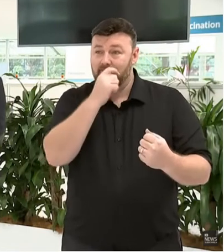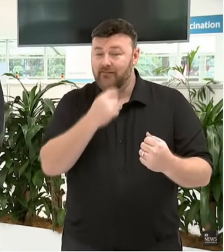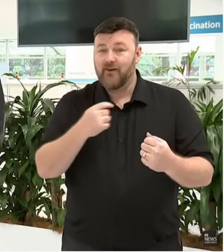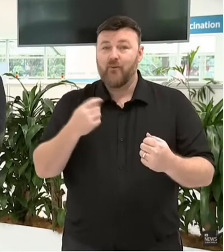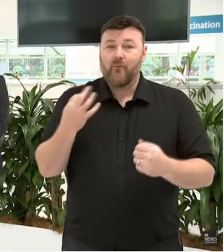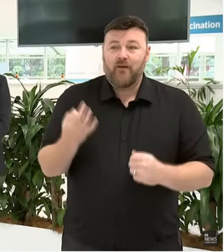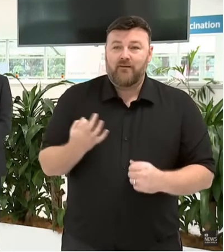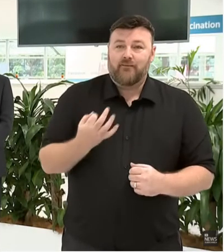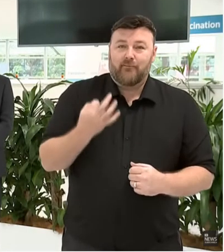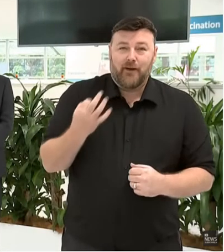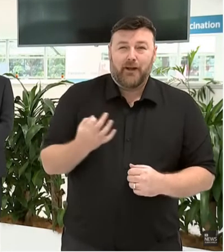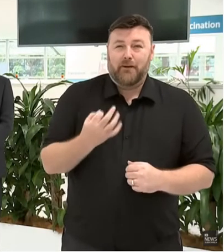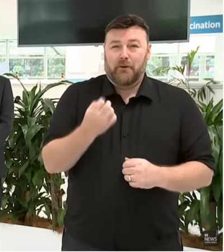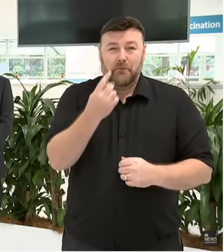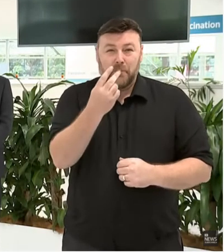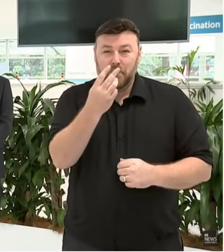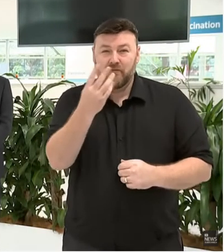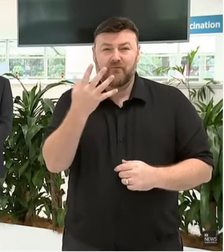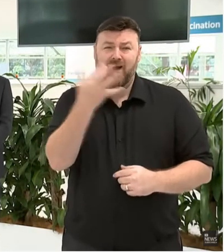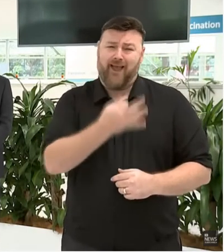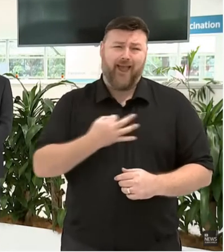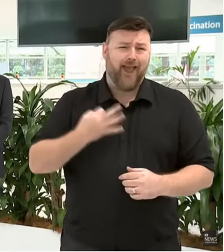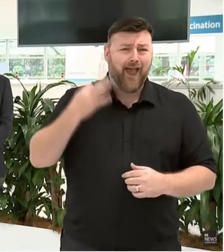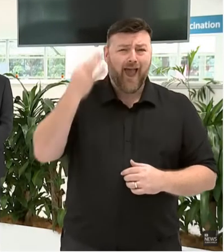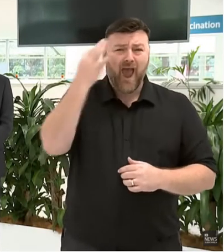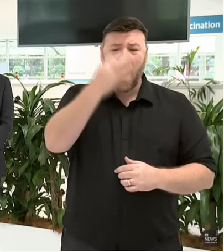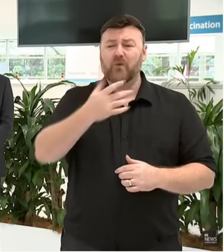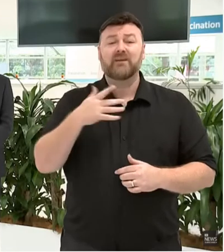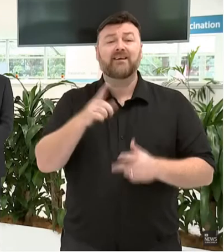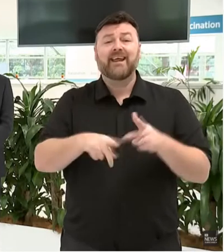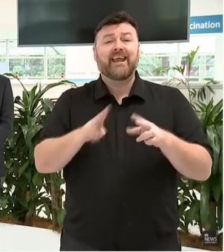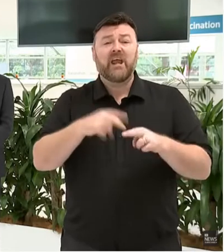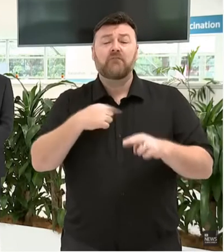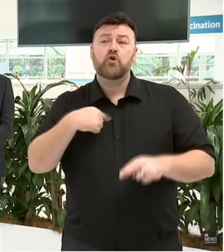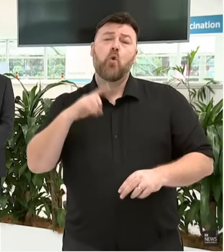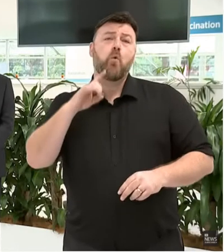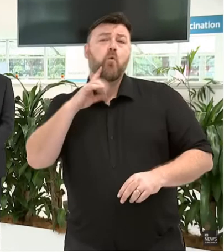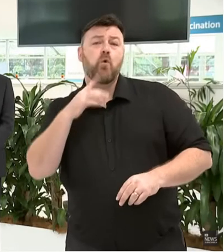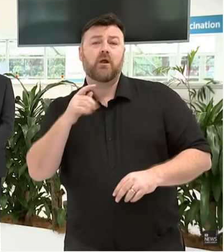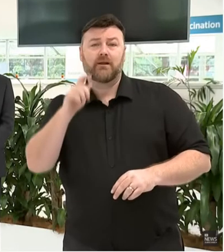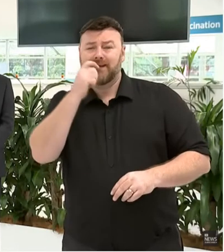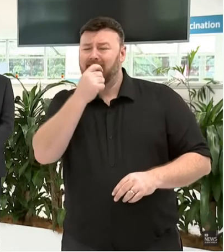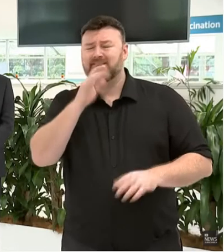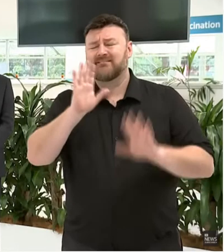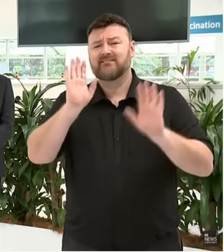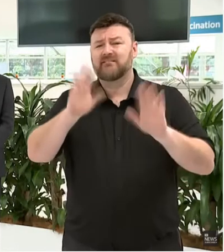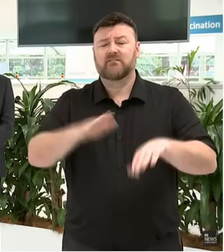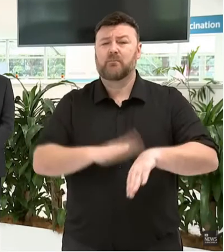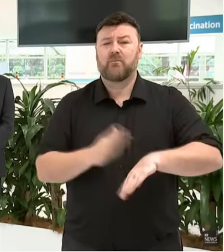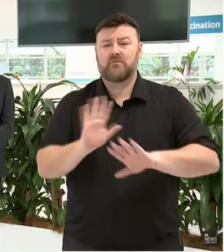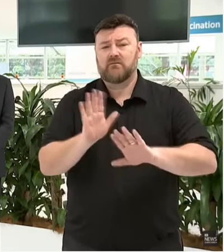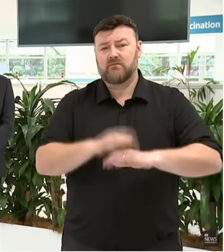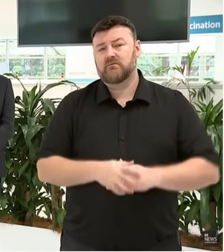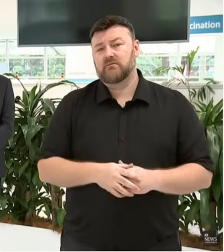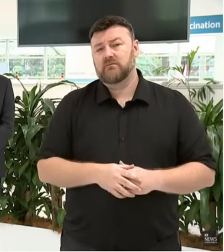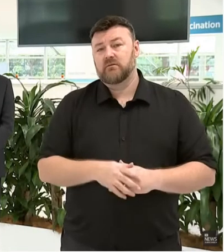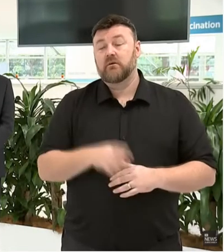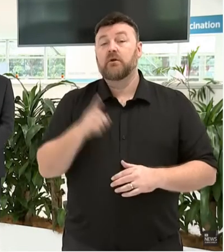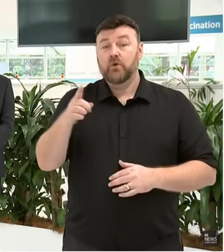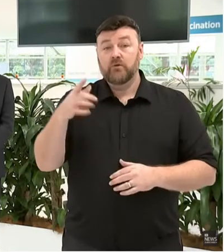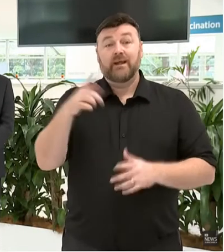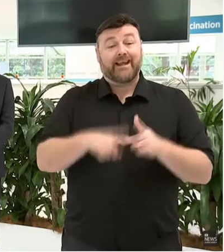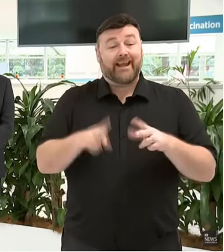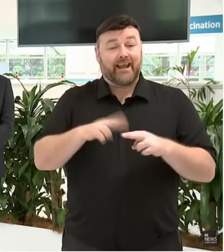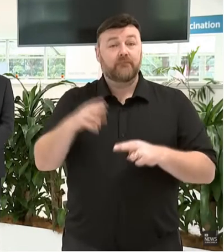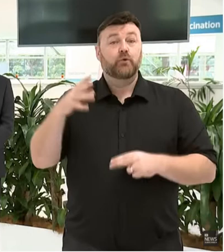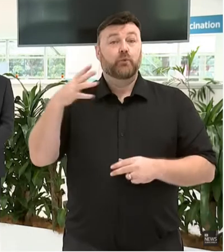please don't sit in those queues. Because they are taking the place of somebody who is unwell, who needs a test, who is required to by New South